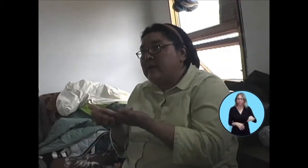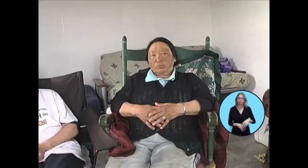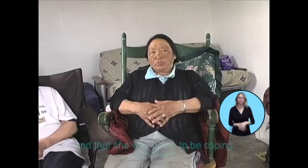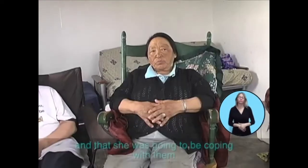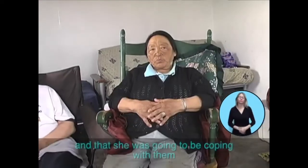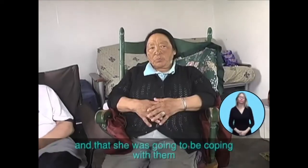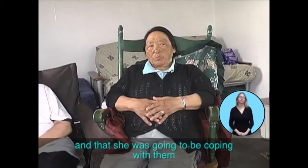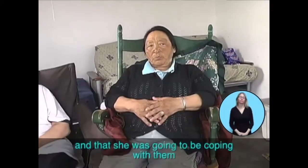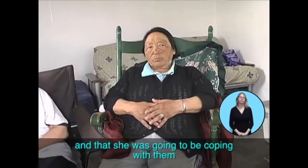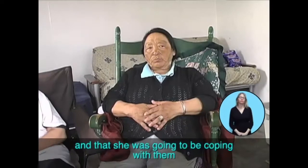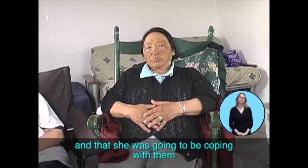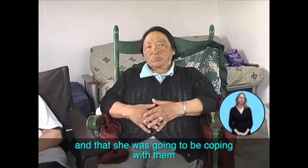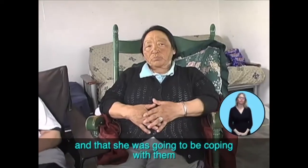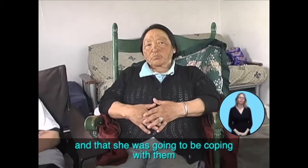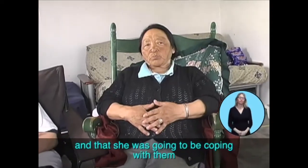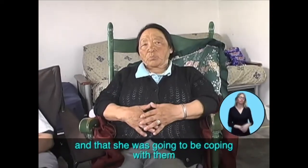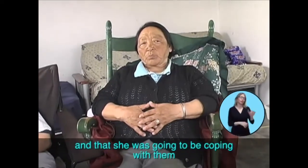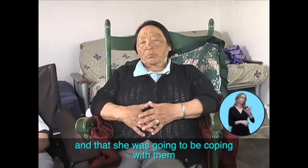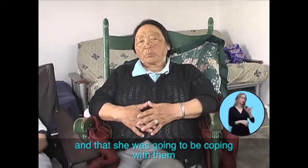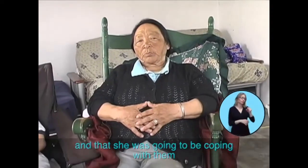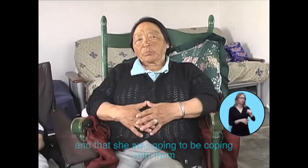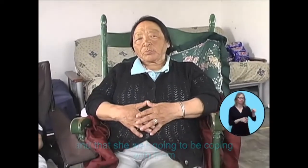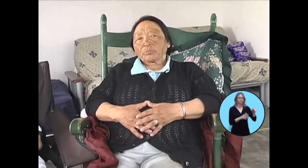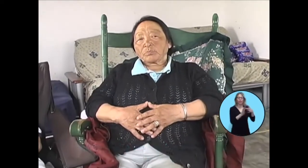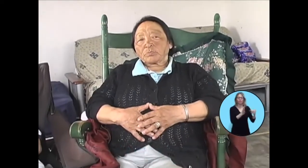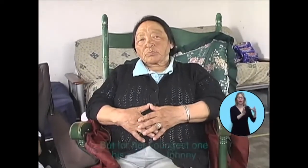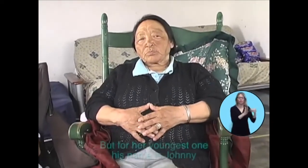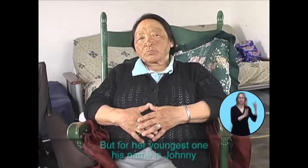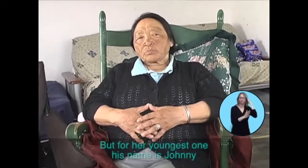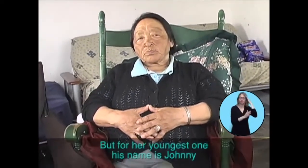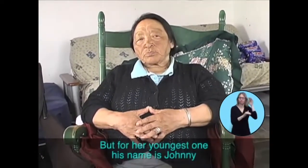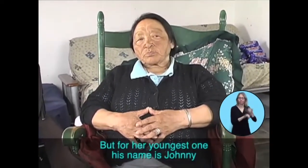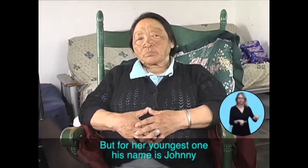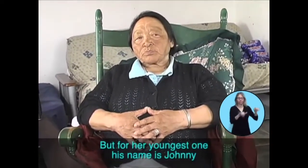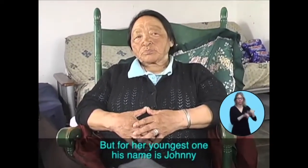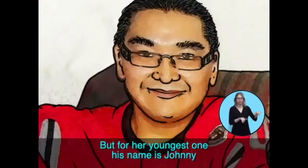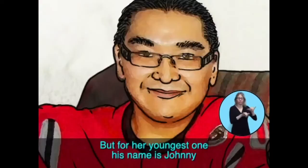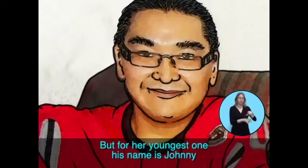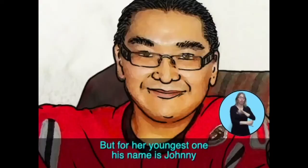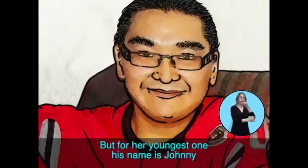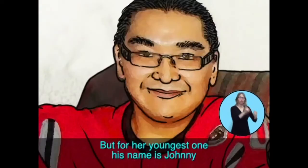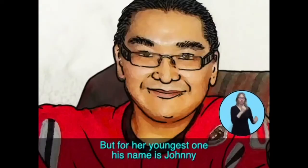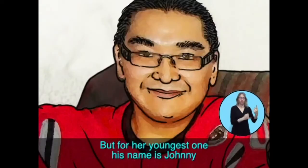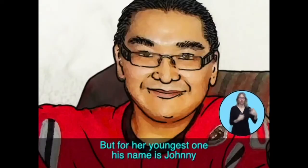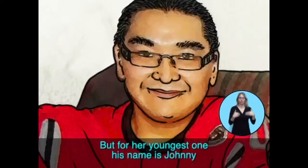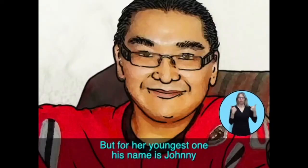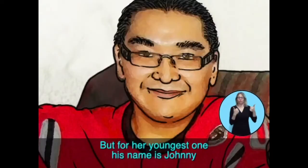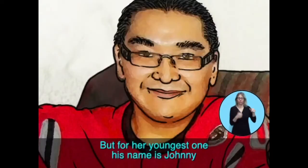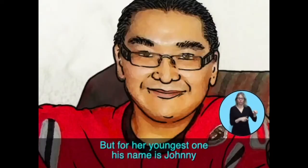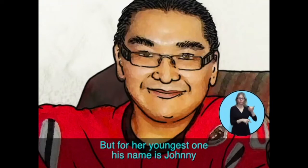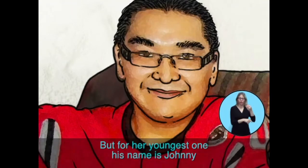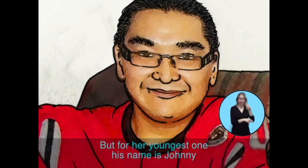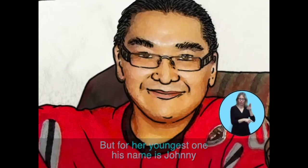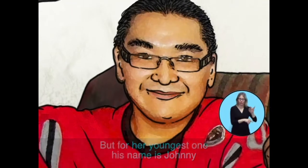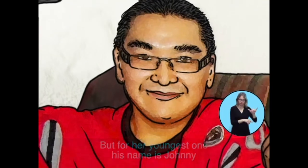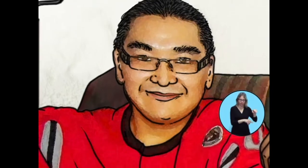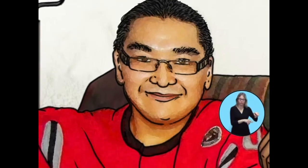and that she was going to be coping with them. Yeah. But for her youngest one, who's his name is